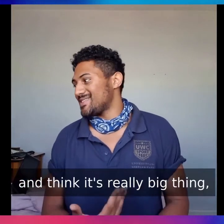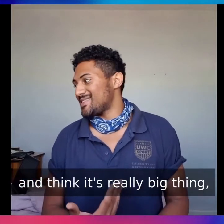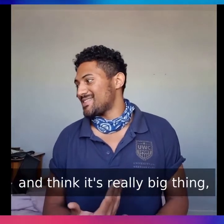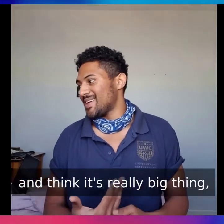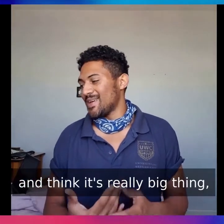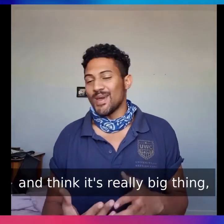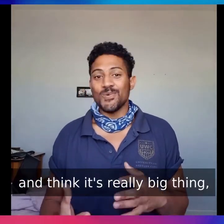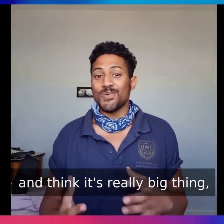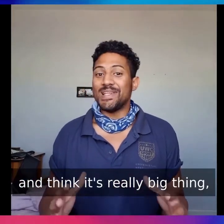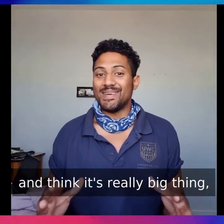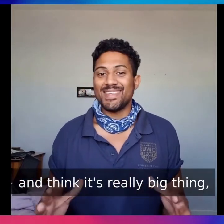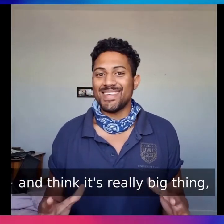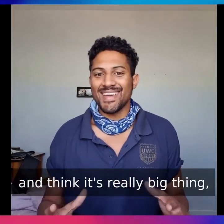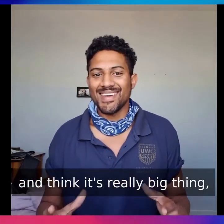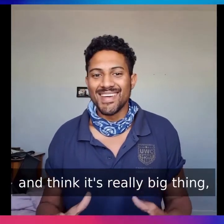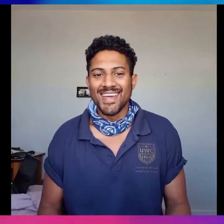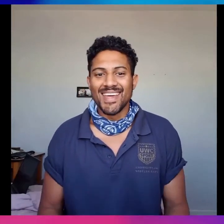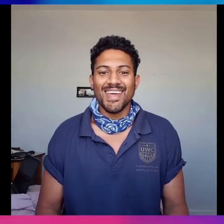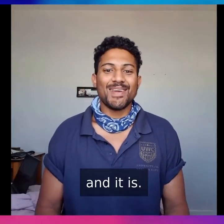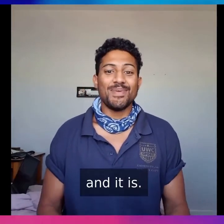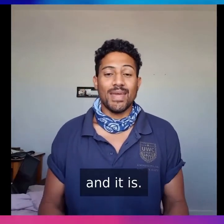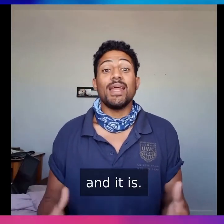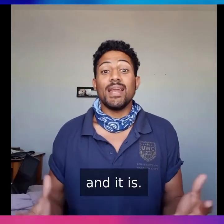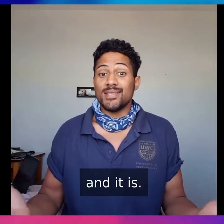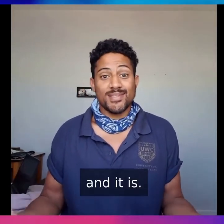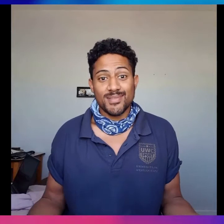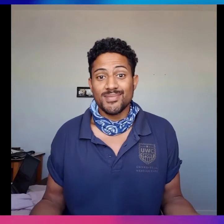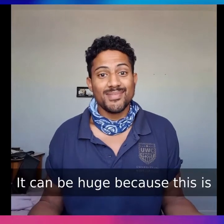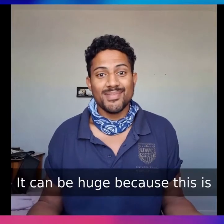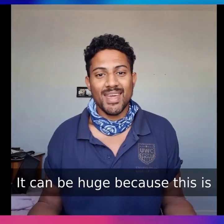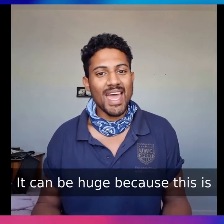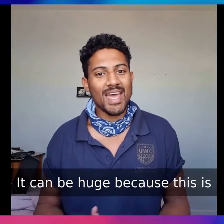it's a really big thing. It can be, and it is, it can